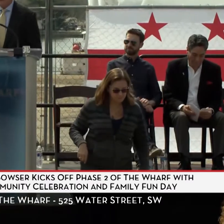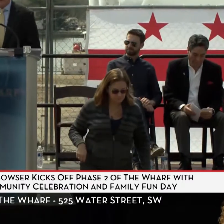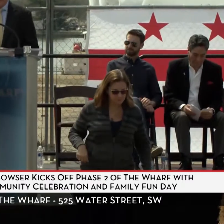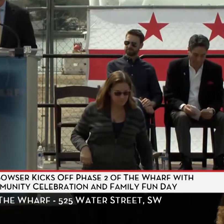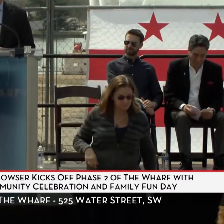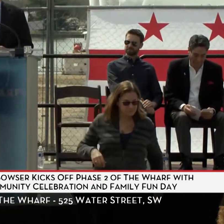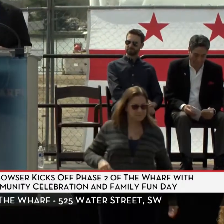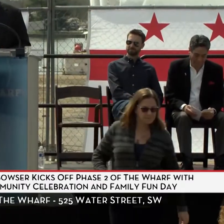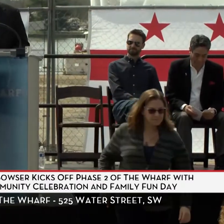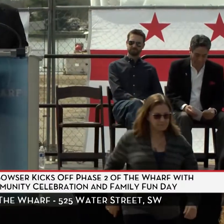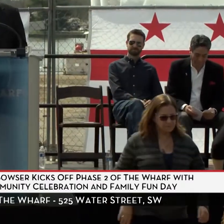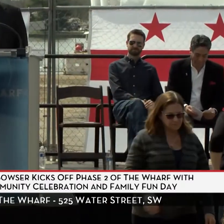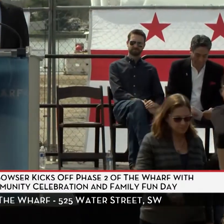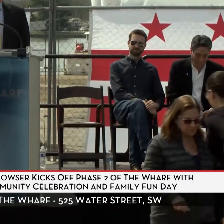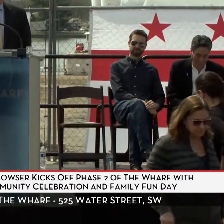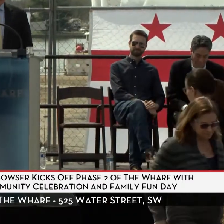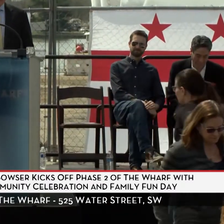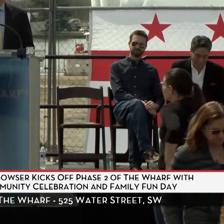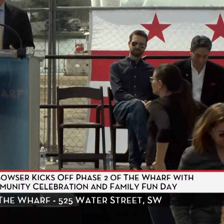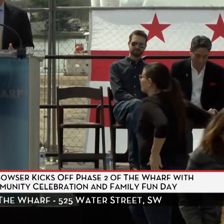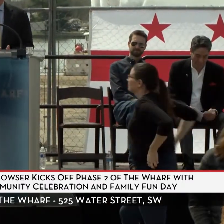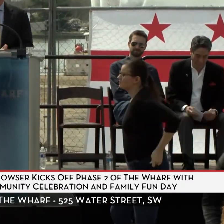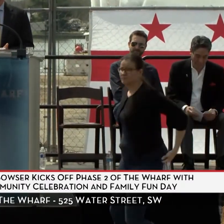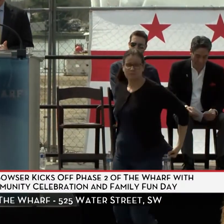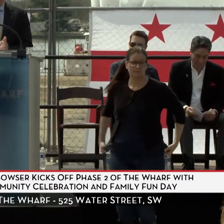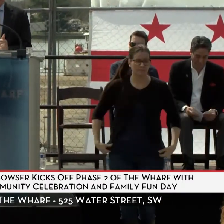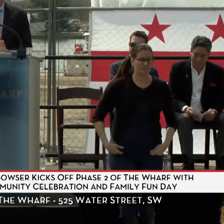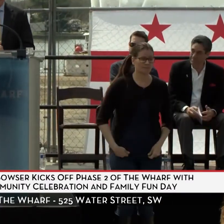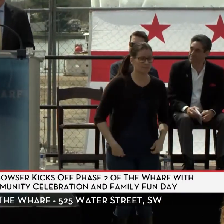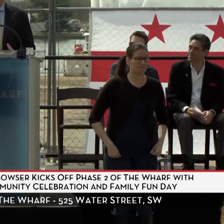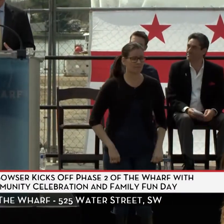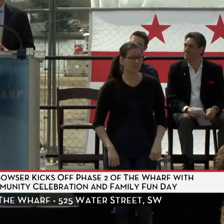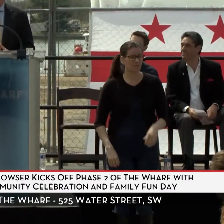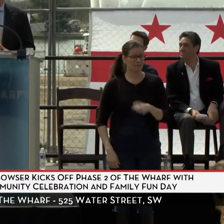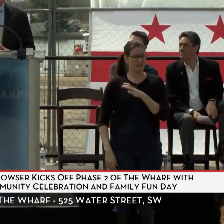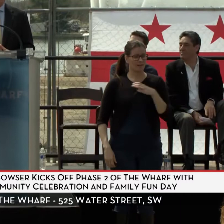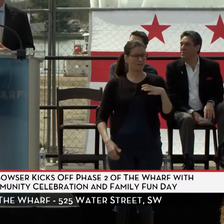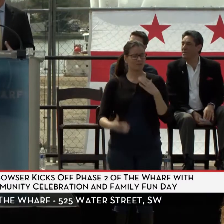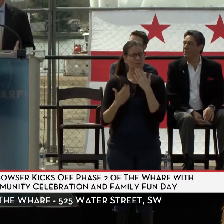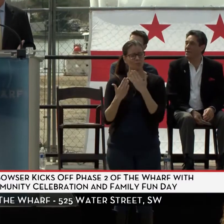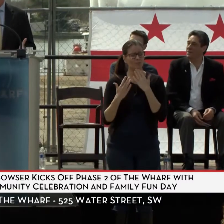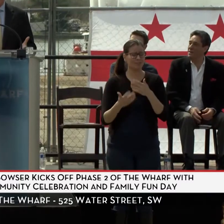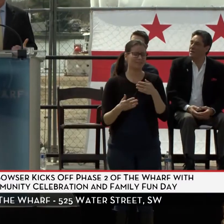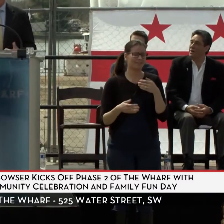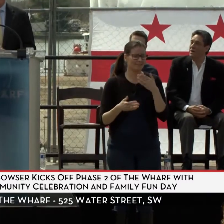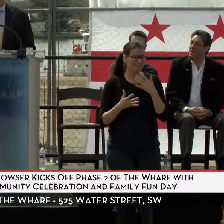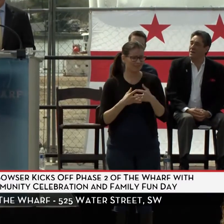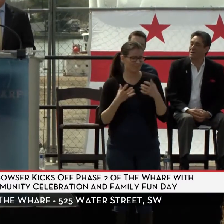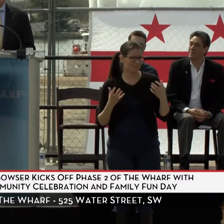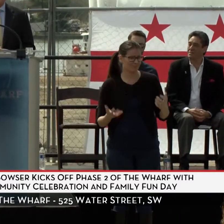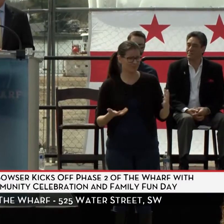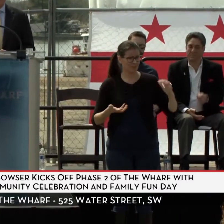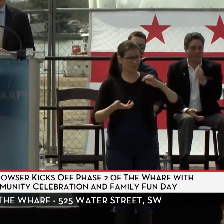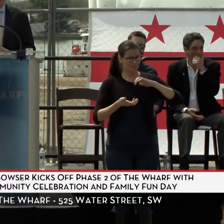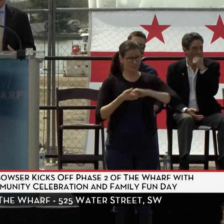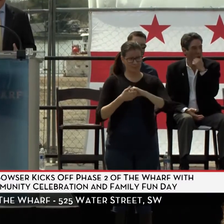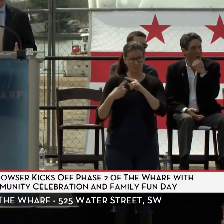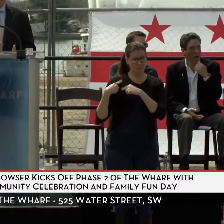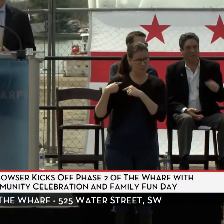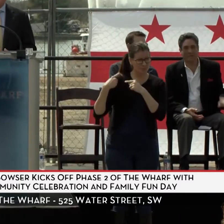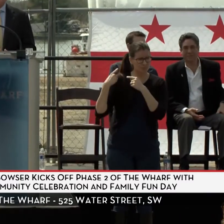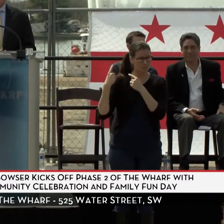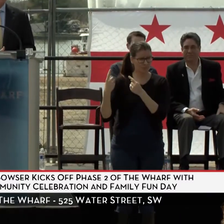Congresswoman, thank you very, very much. Because of the nature of a large public-private partnership like the wharf, for things to work, there has to